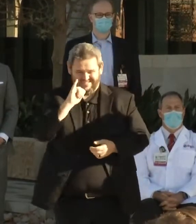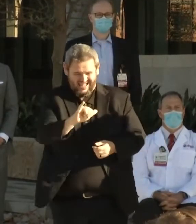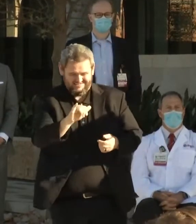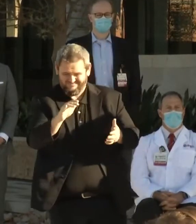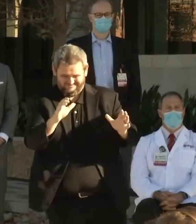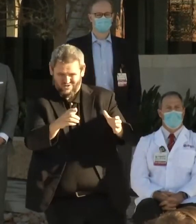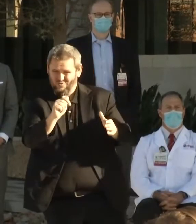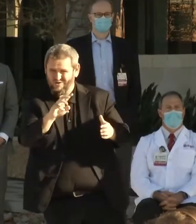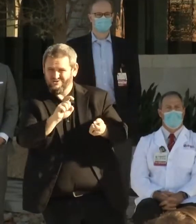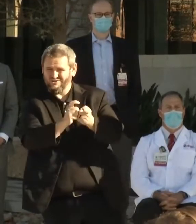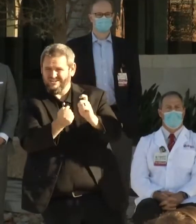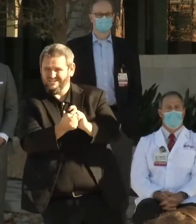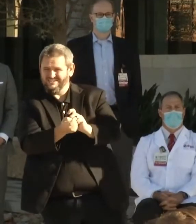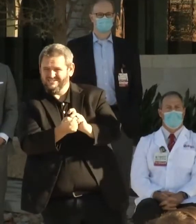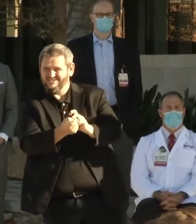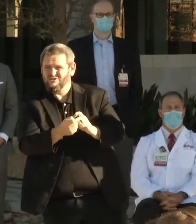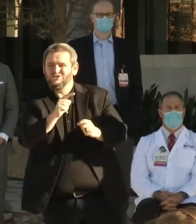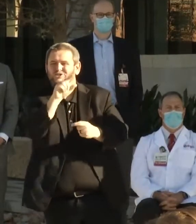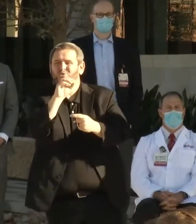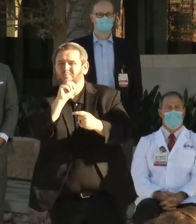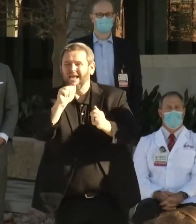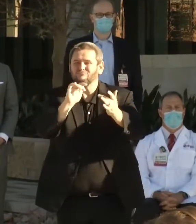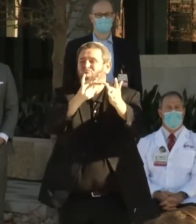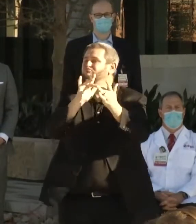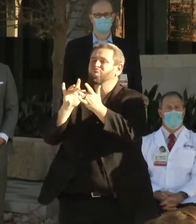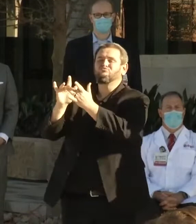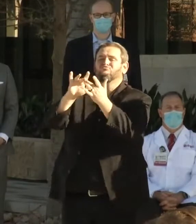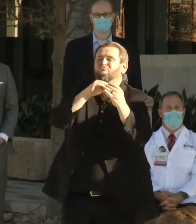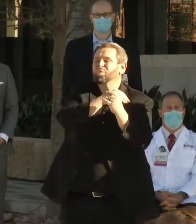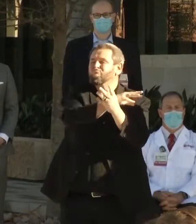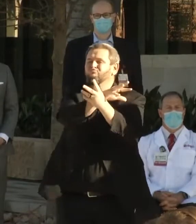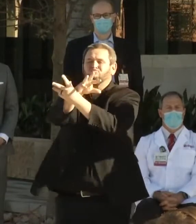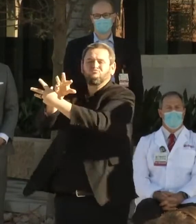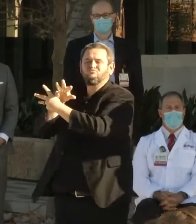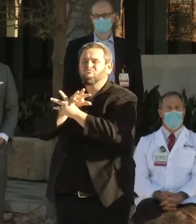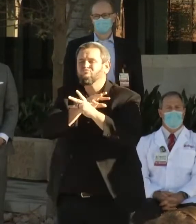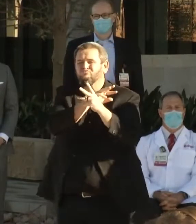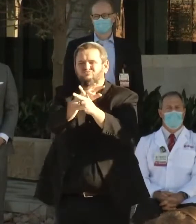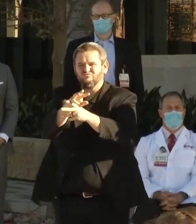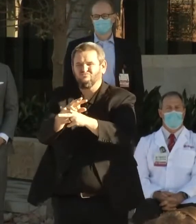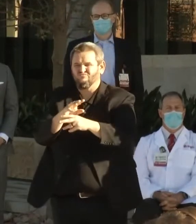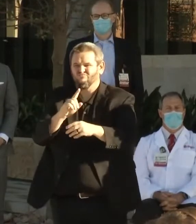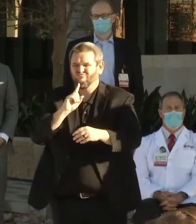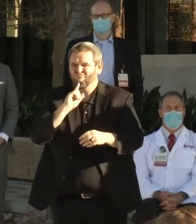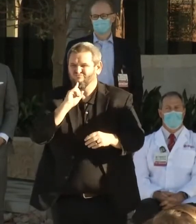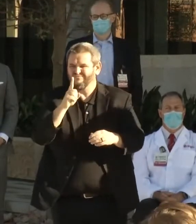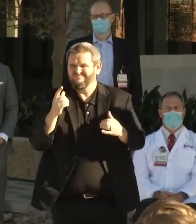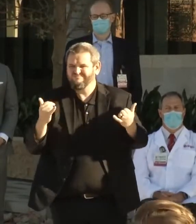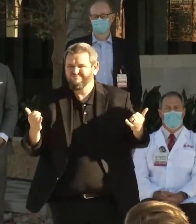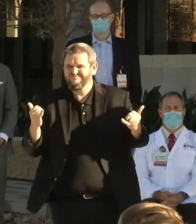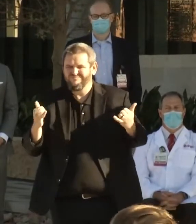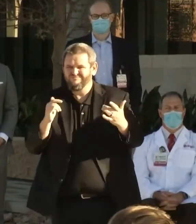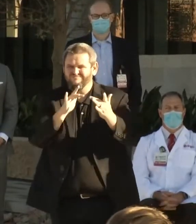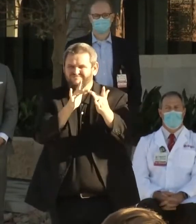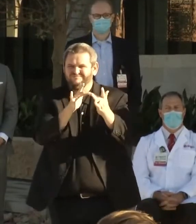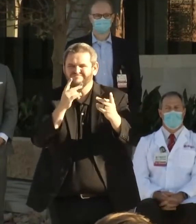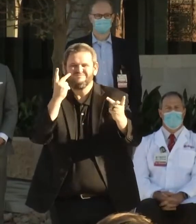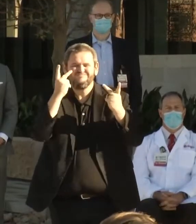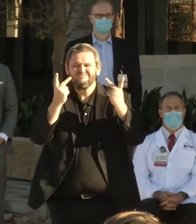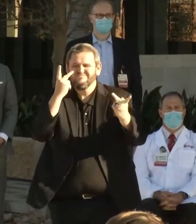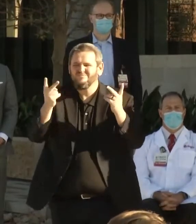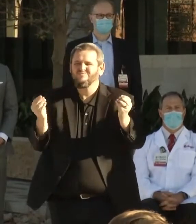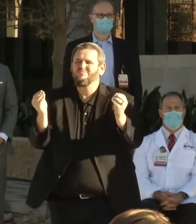remotely and do it safely, and we really haven't. We've actually seen more participation with those open meetings than in-person meetings, because